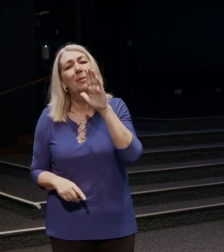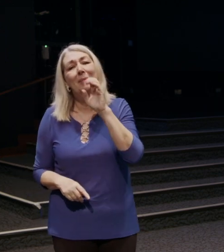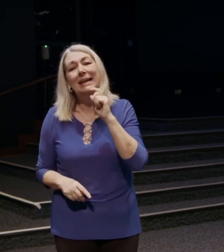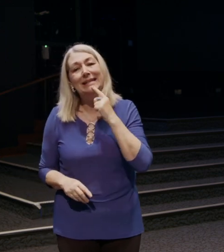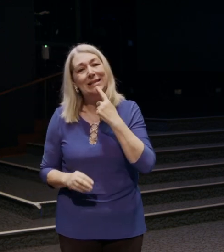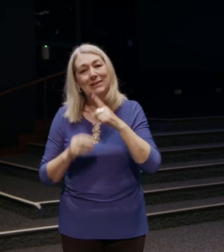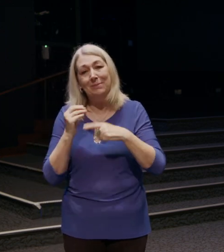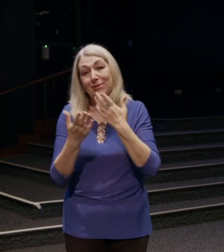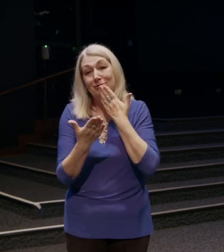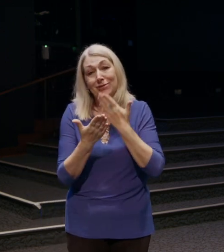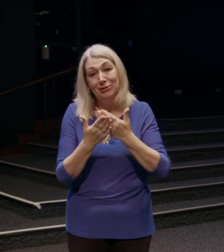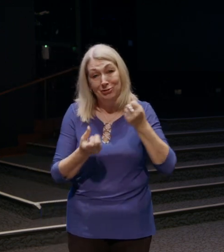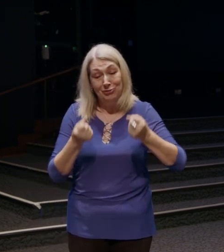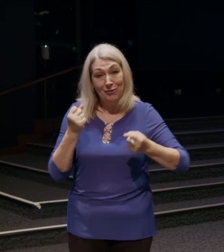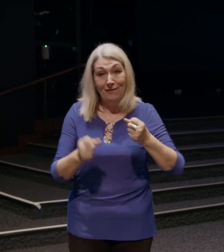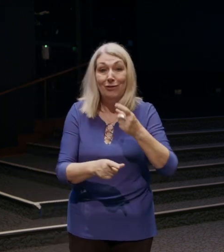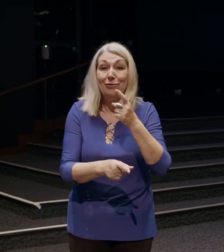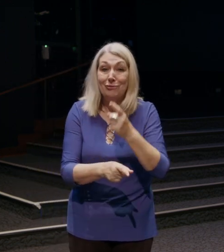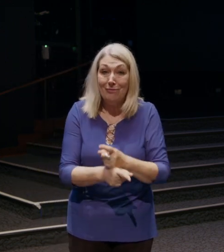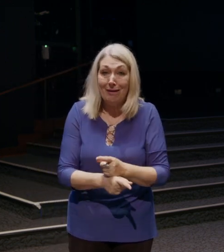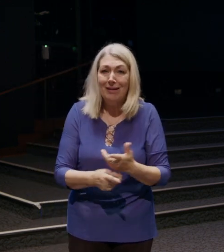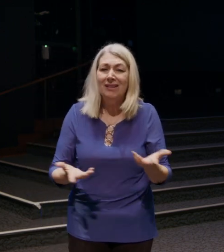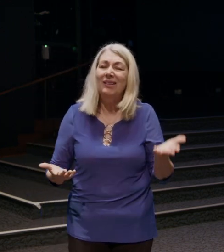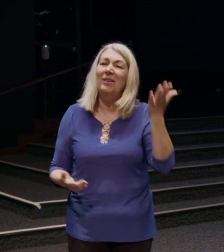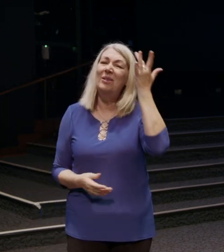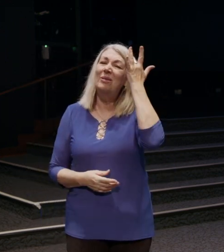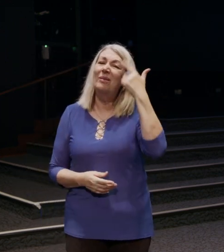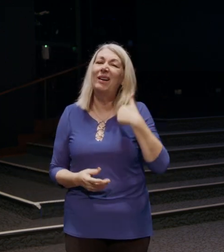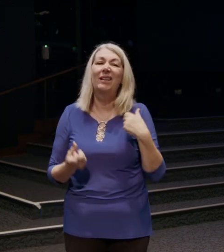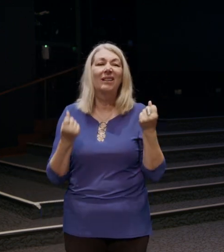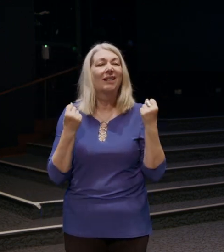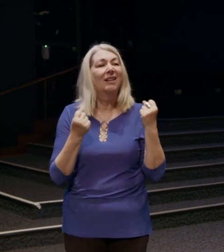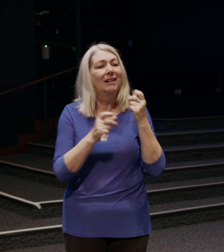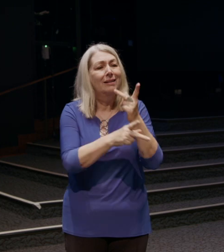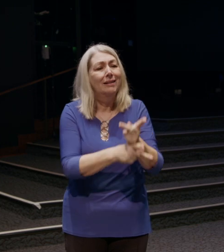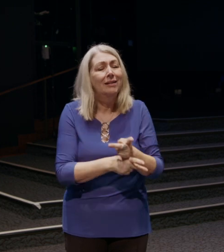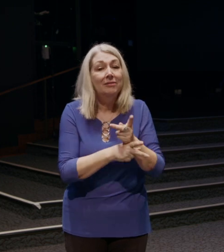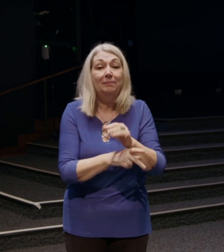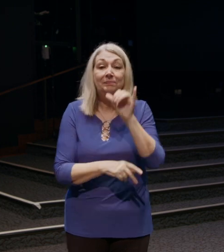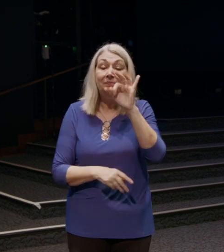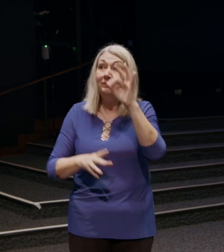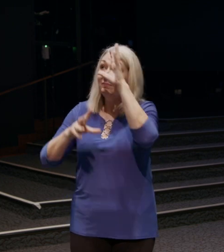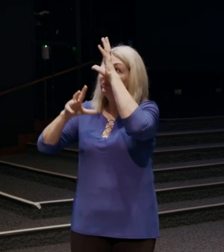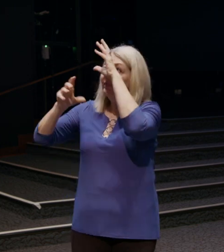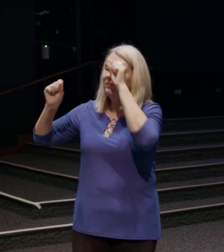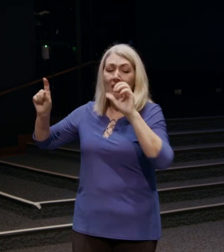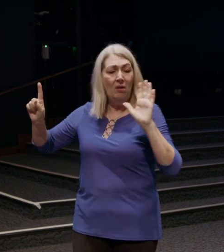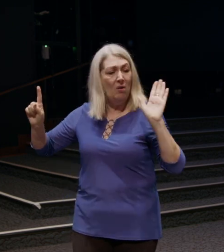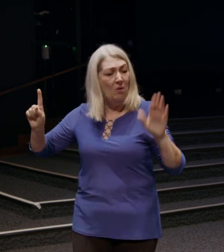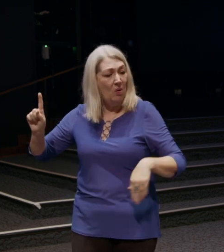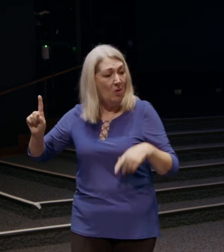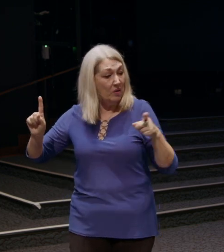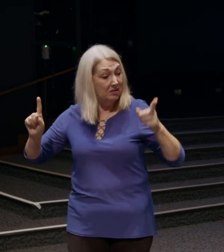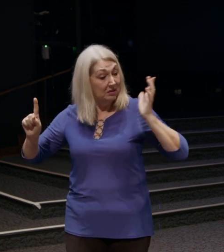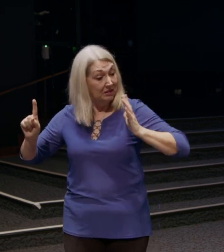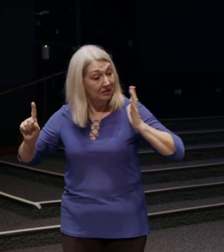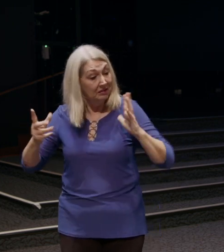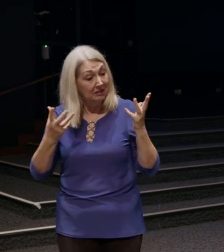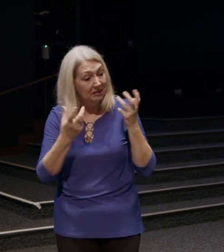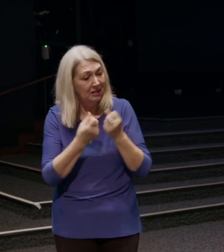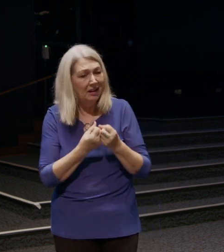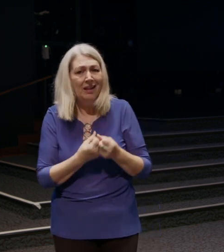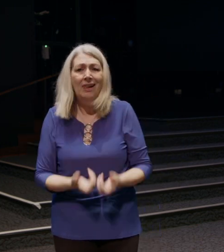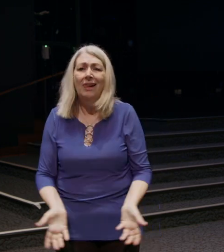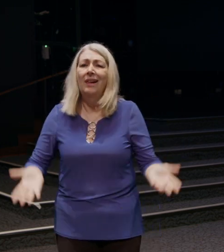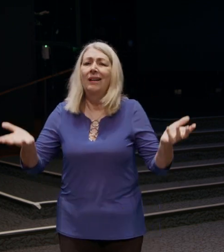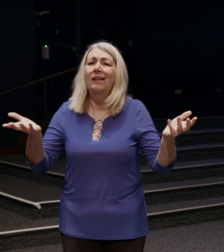driver, right? I mean, why drive carefully? If the president will dismiss my errors, then